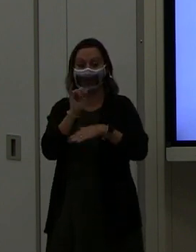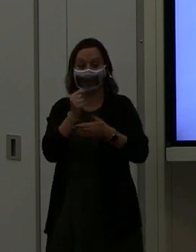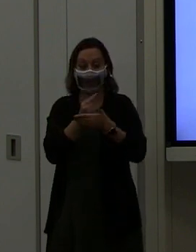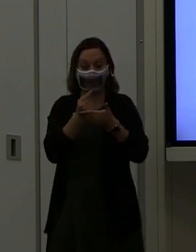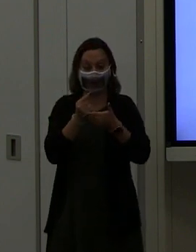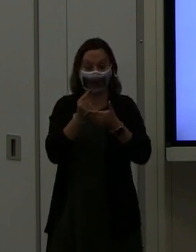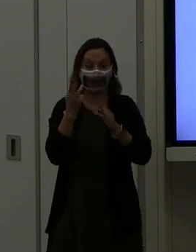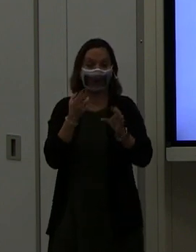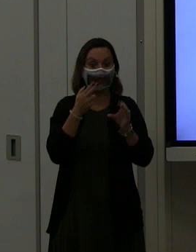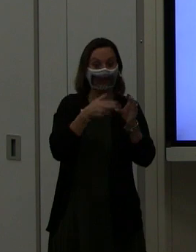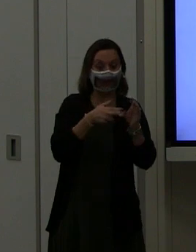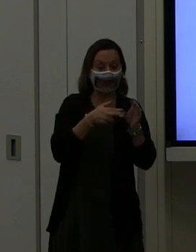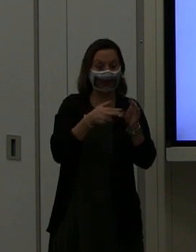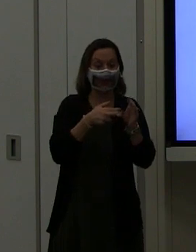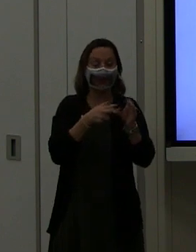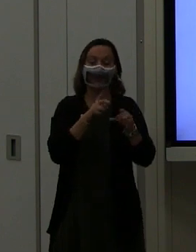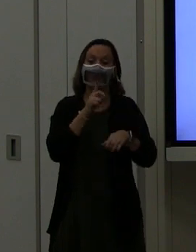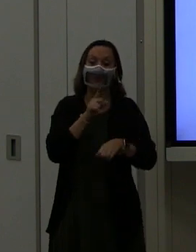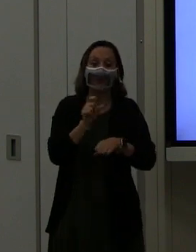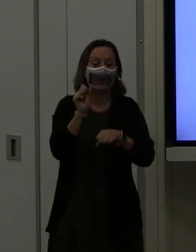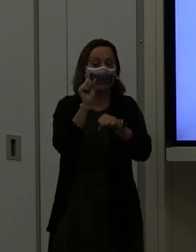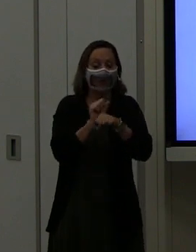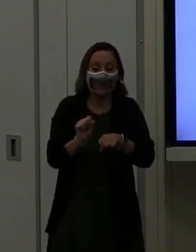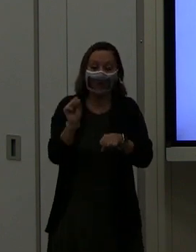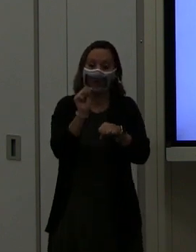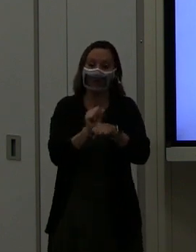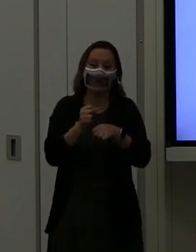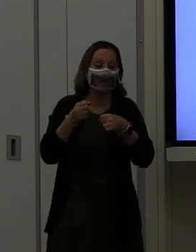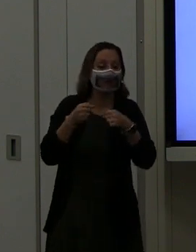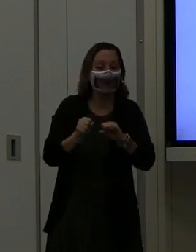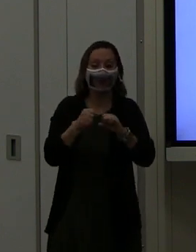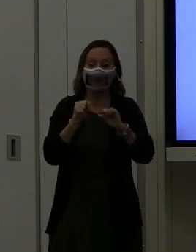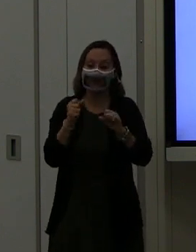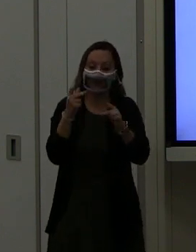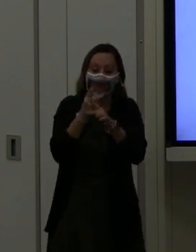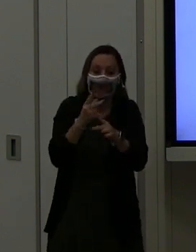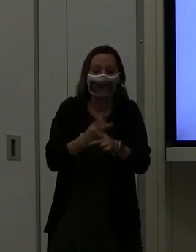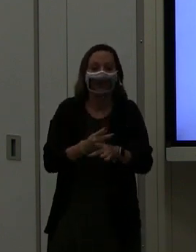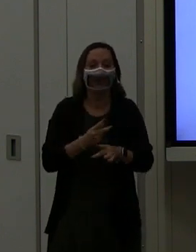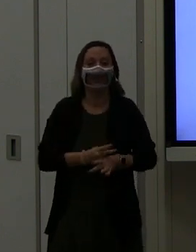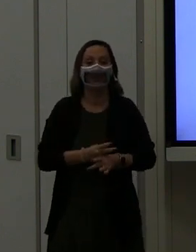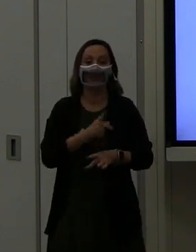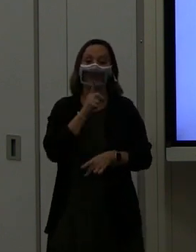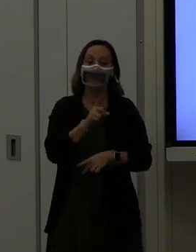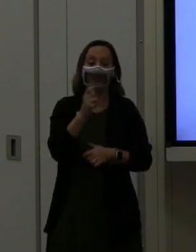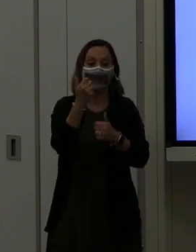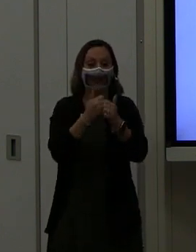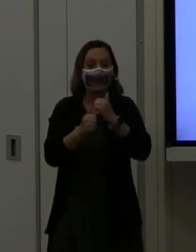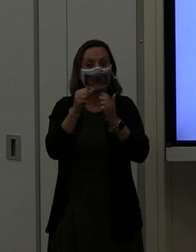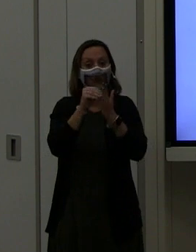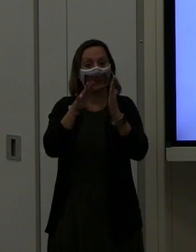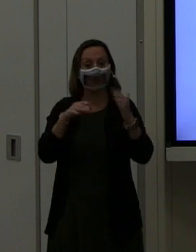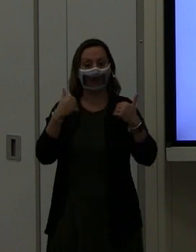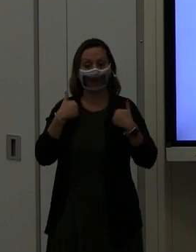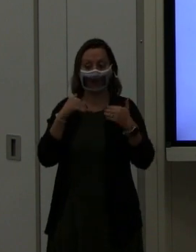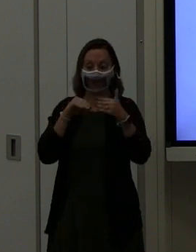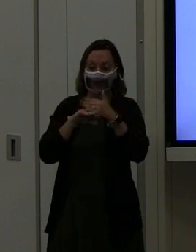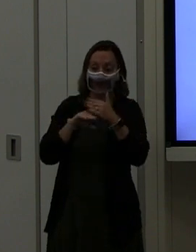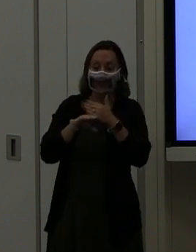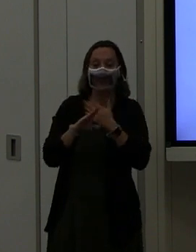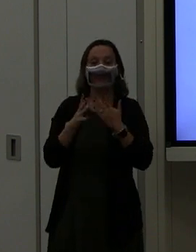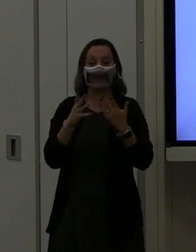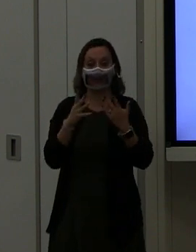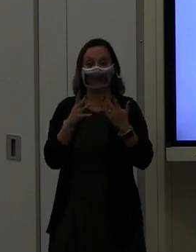learning. They worked tirelessly to problem solve for each student's unique needs in order to make sure they each had access and were getting